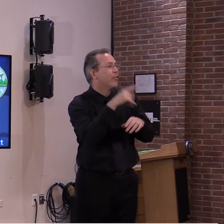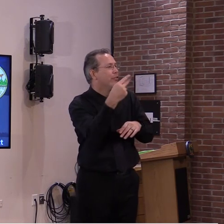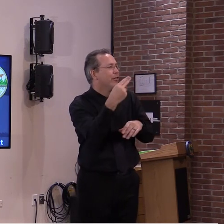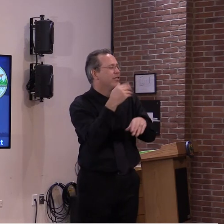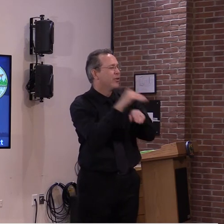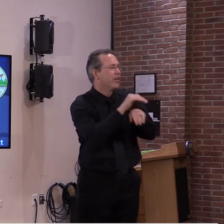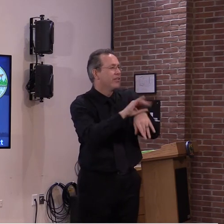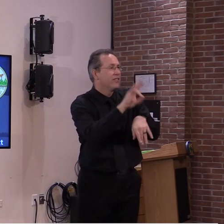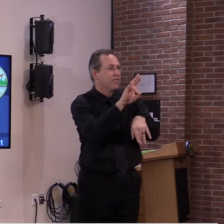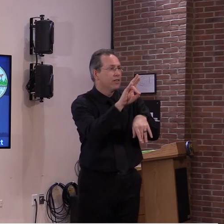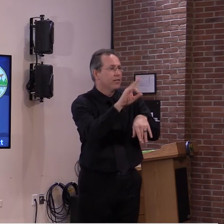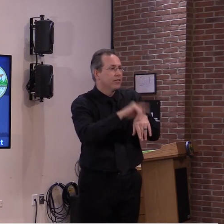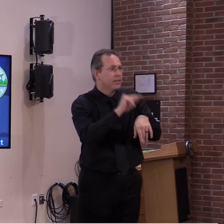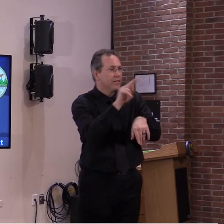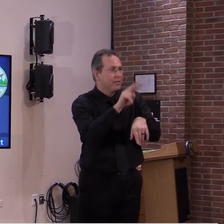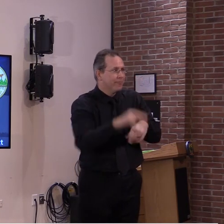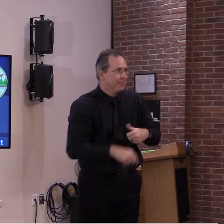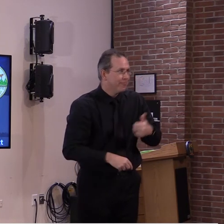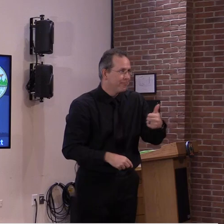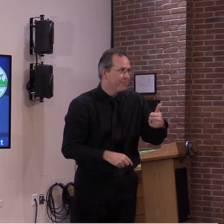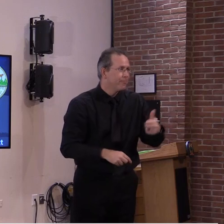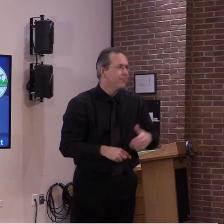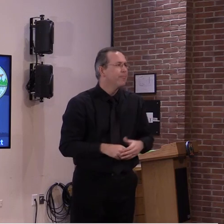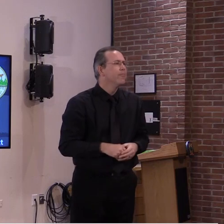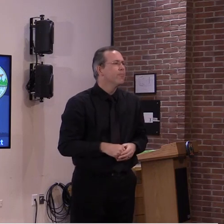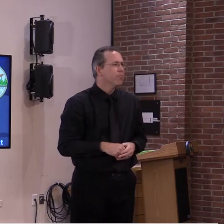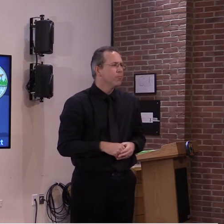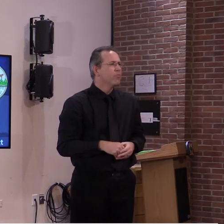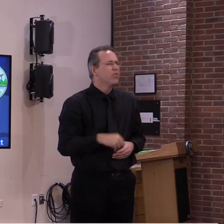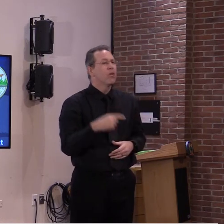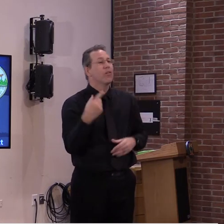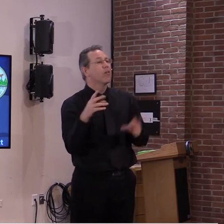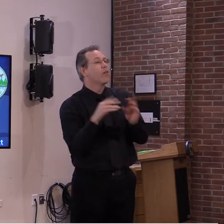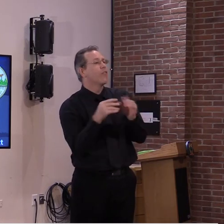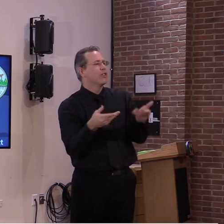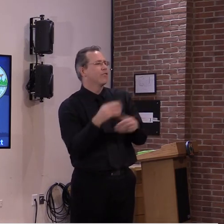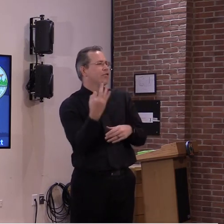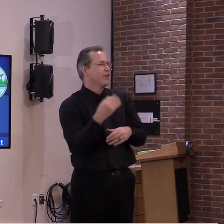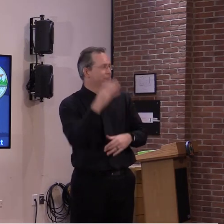there will be a media briefing on coronavirus on Friday. Thank you.